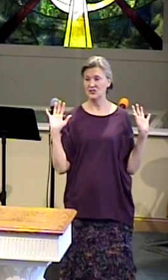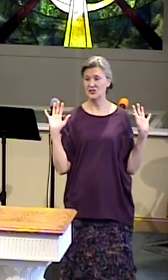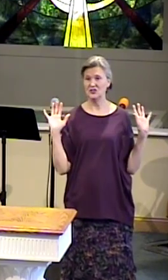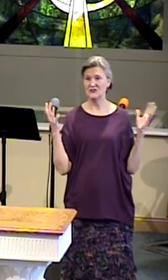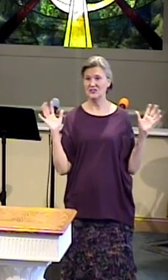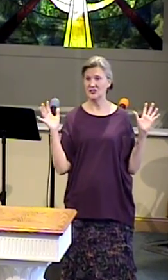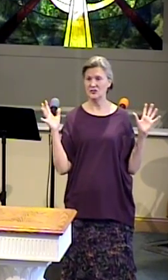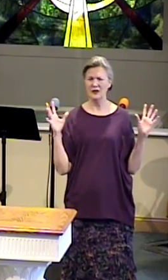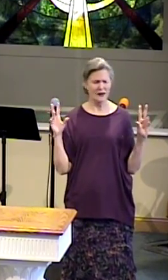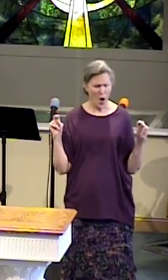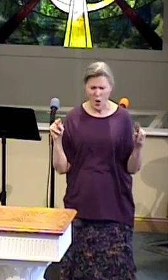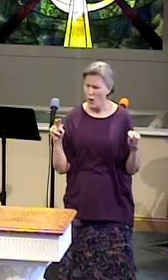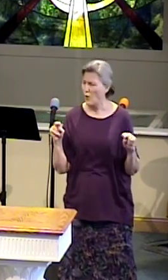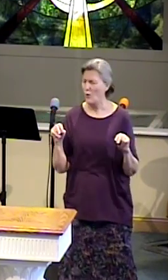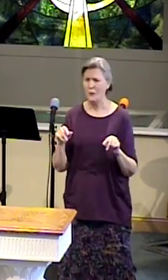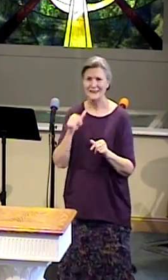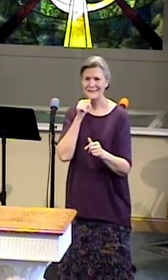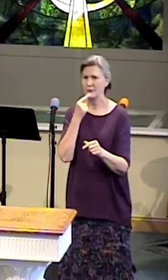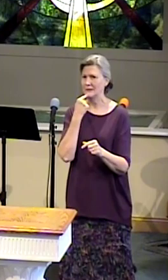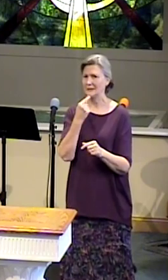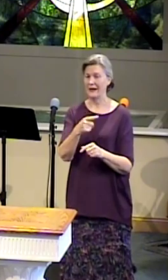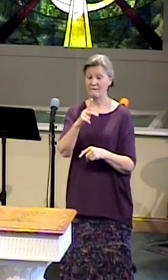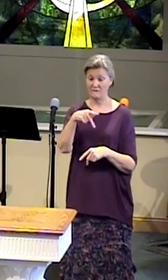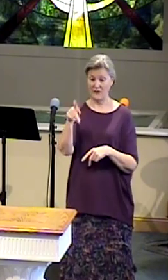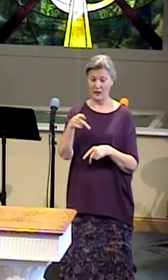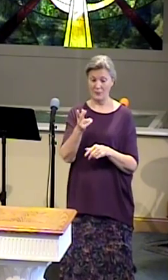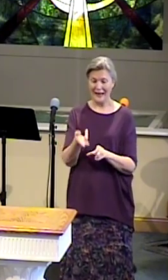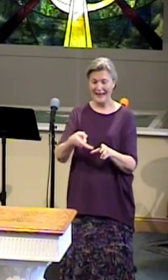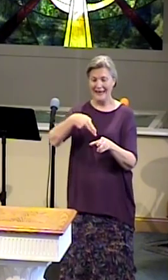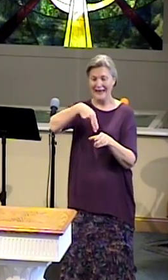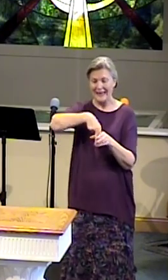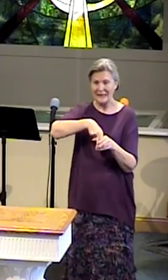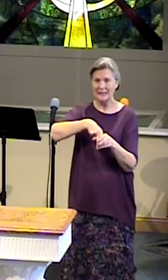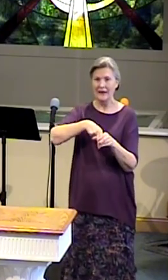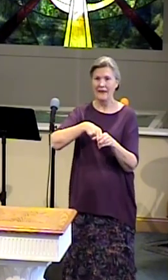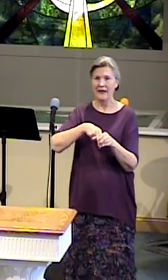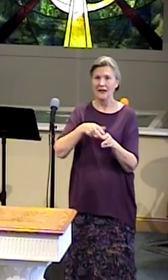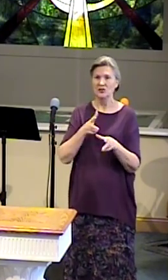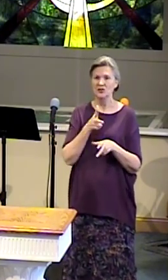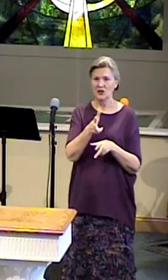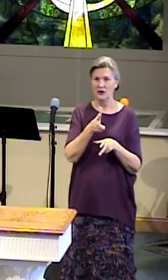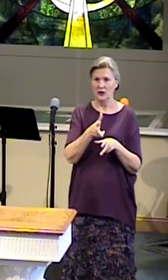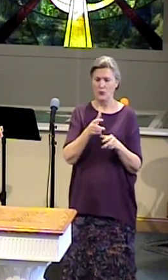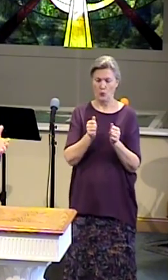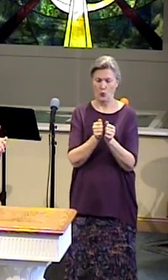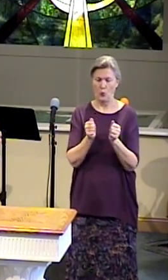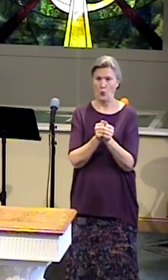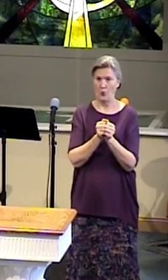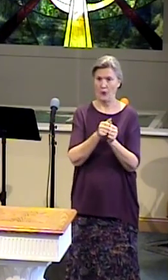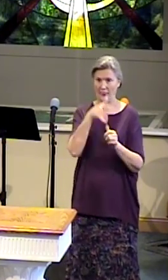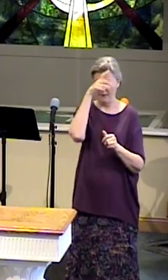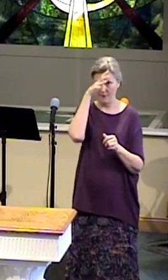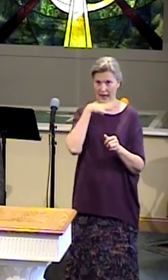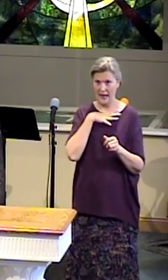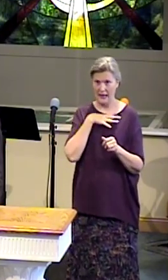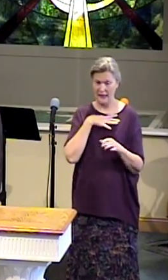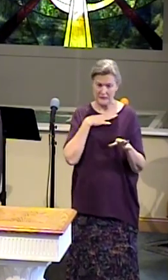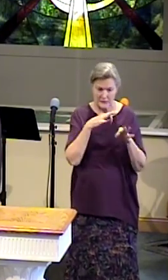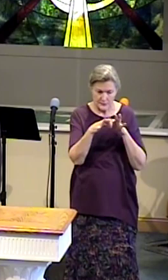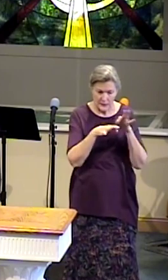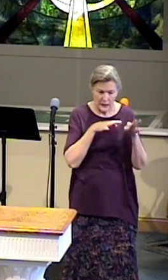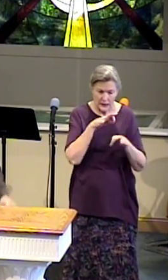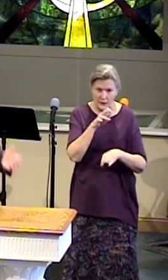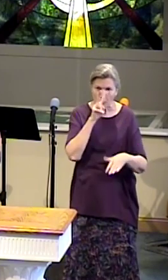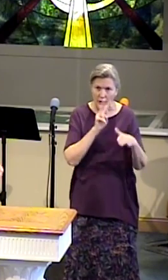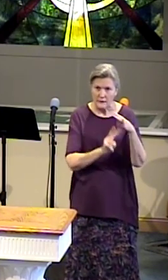That's not what he said. If Philip got into the chariot with this man and expounded unto him prophecy of the Messiah,